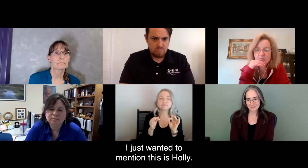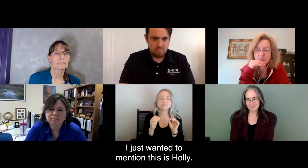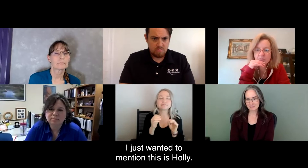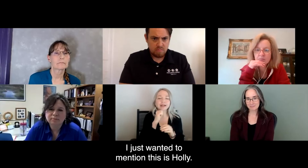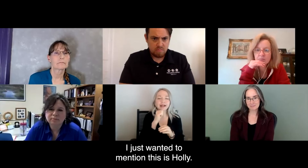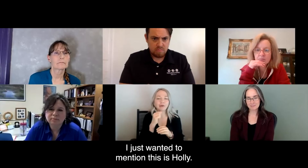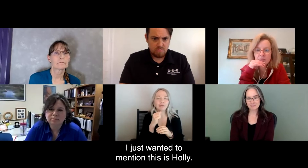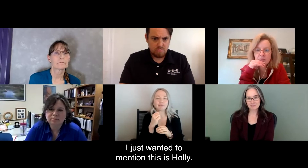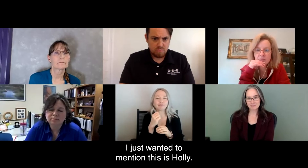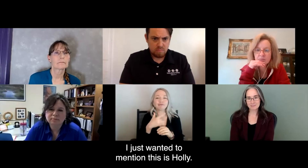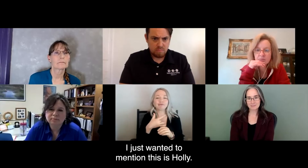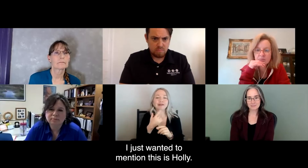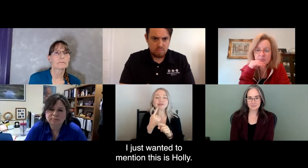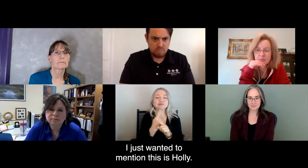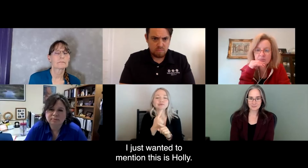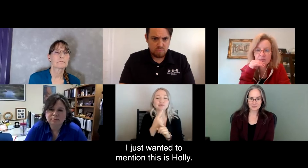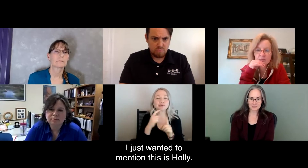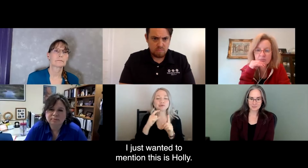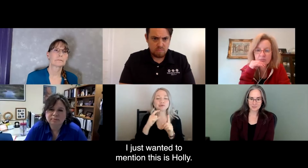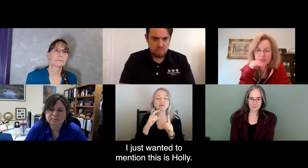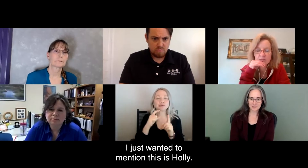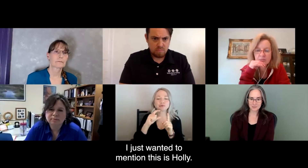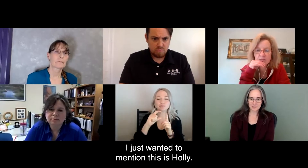Yeah, I just wanted to mention, this is Holly.